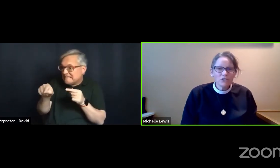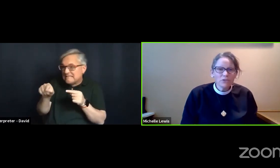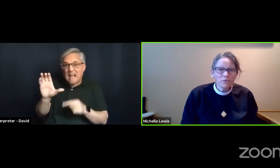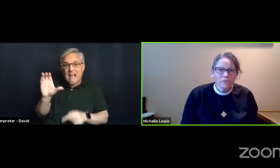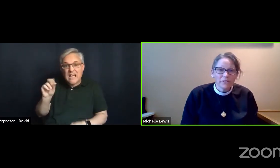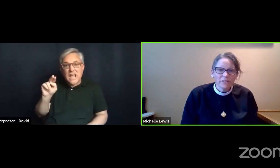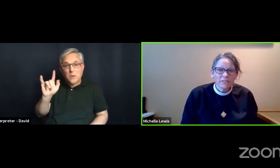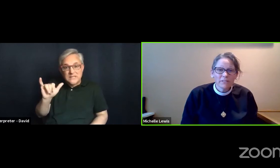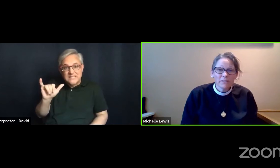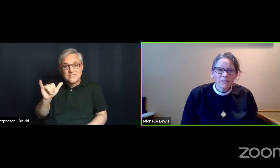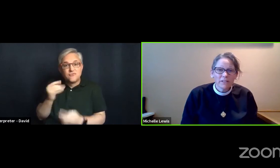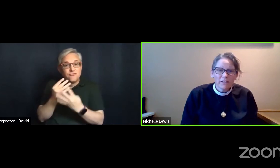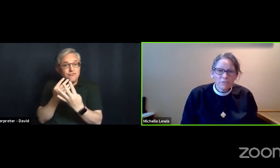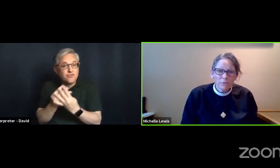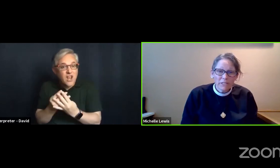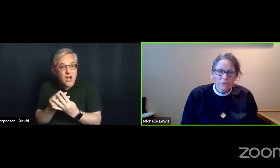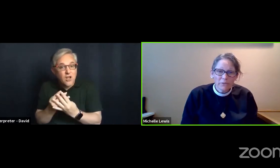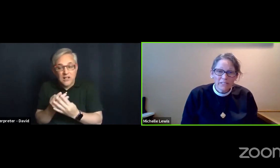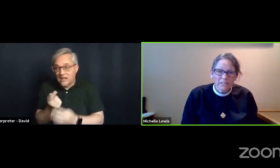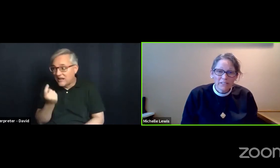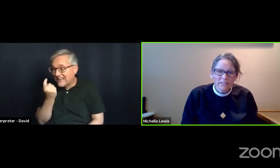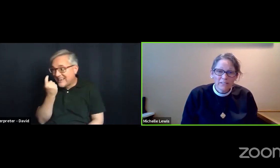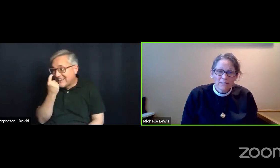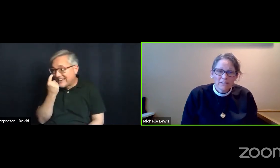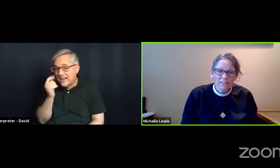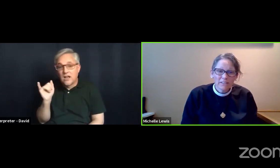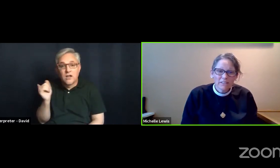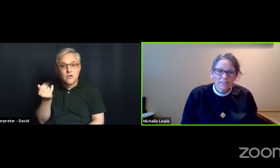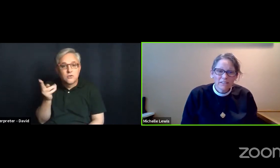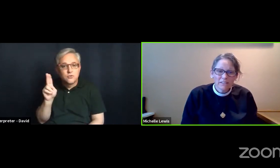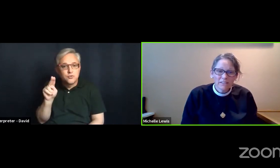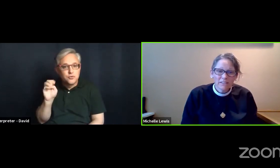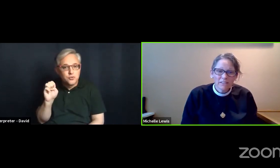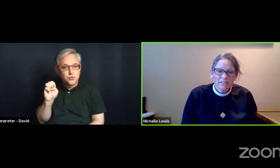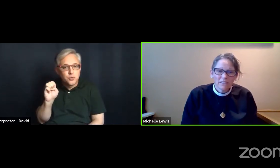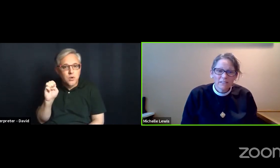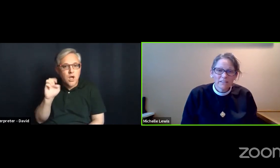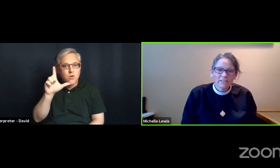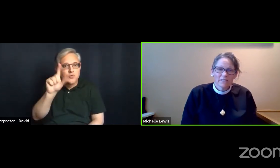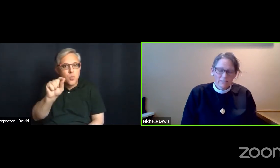in June of 2020.